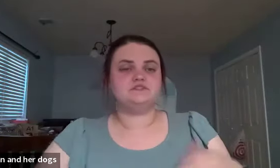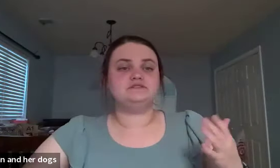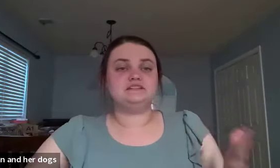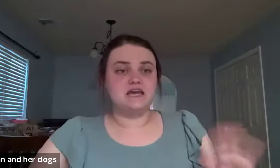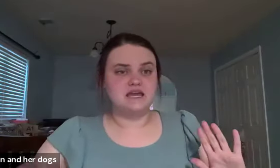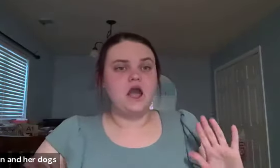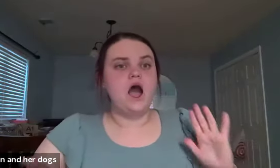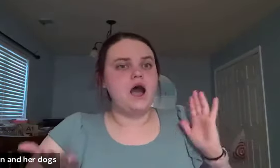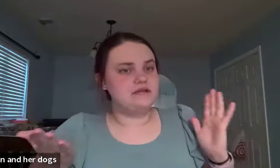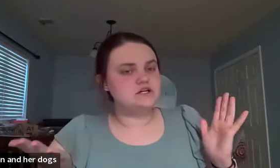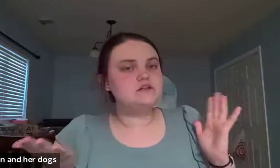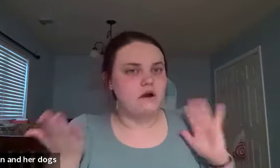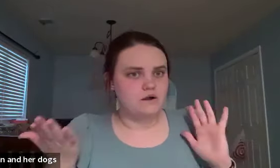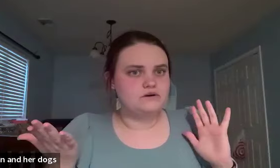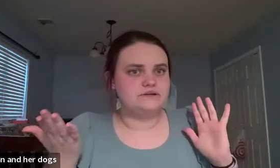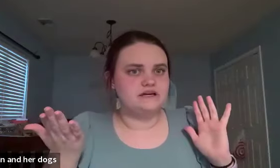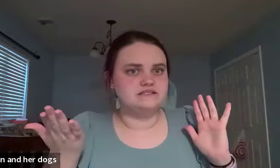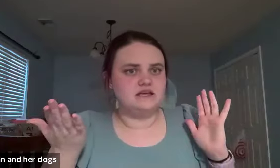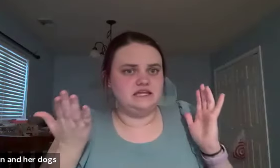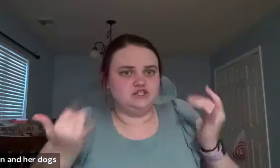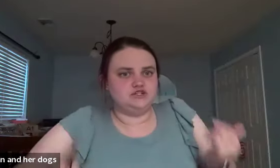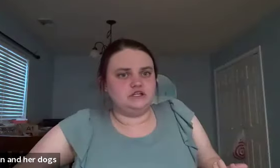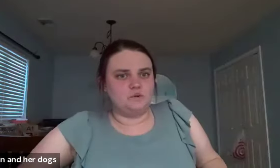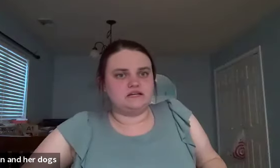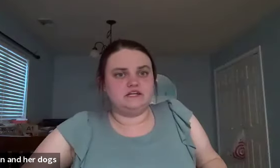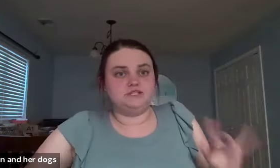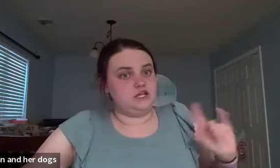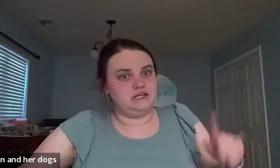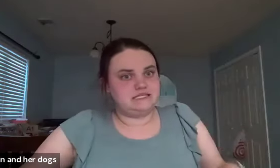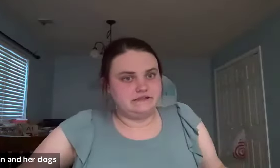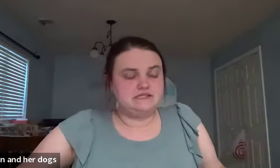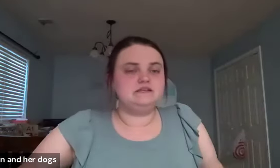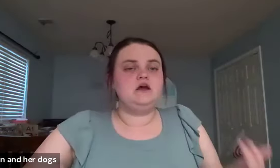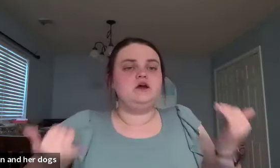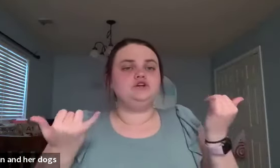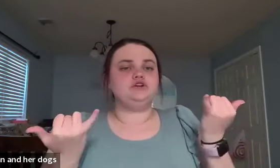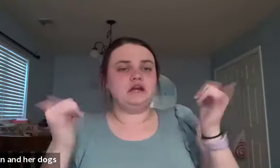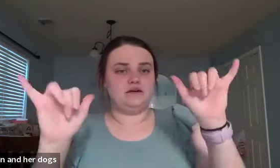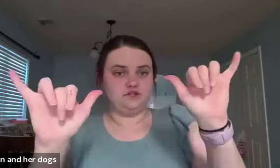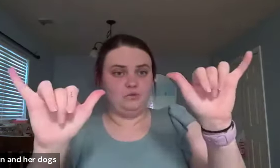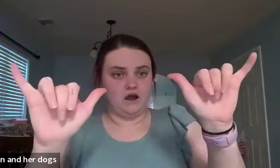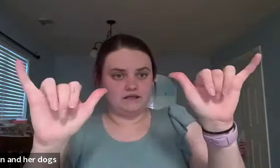So today, it's going to look awkward because it's usually lower down here, but you can't see this. You're going to have two